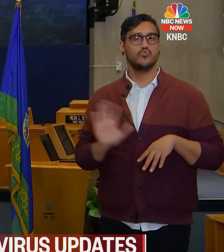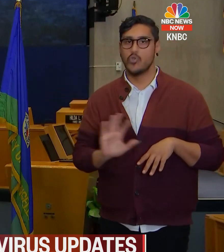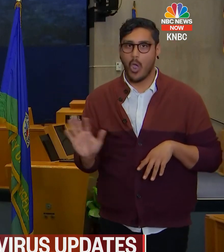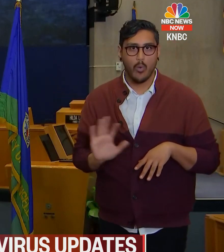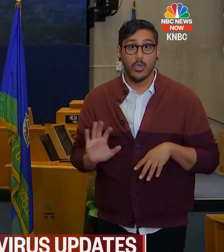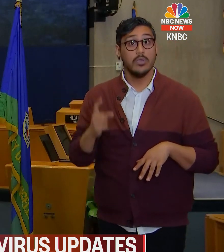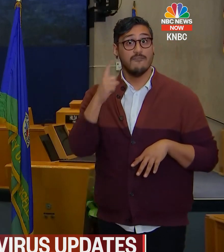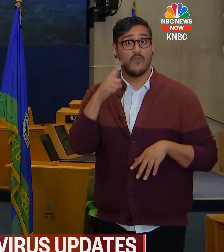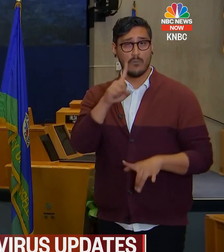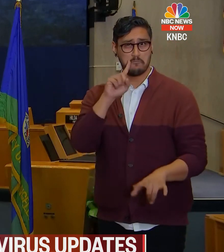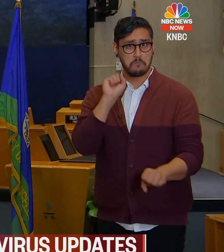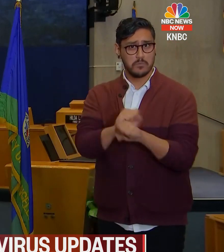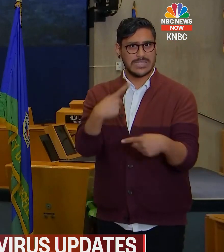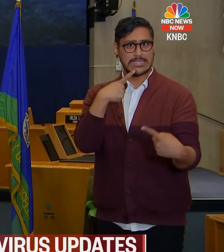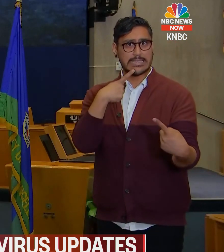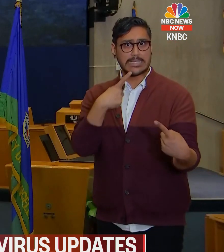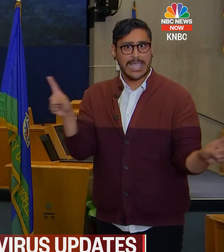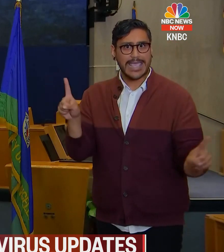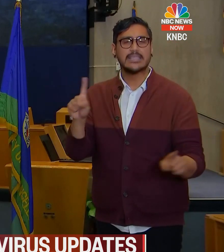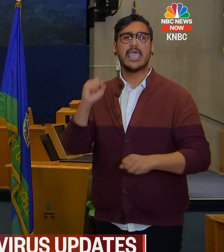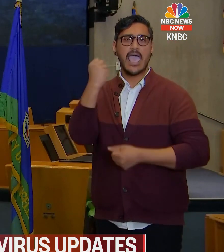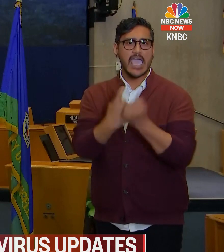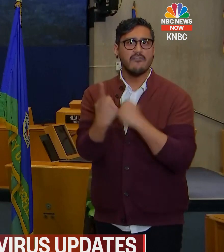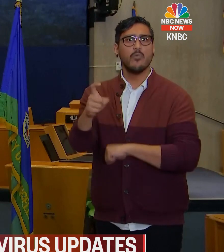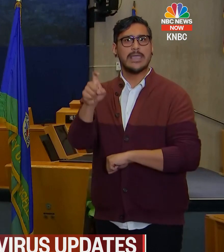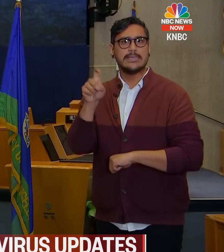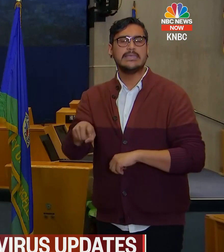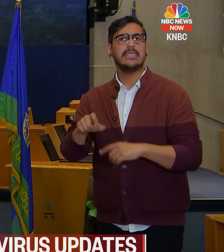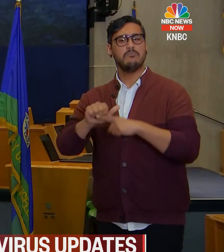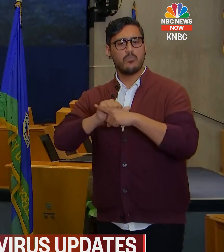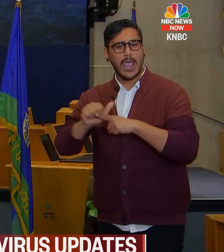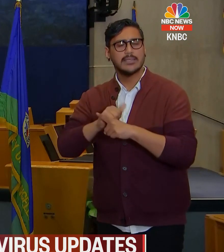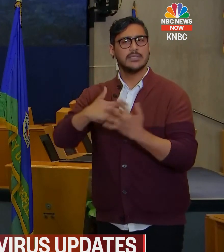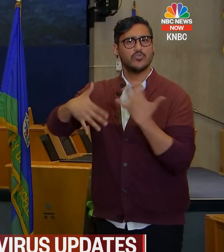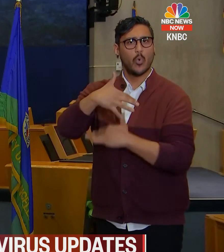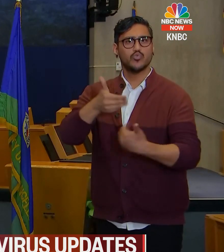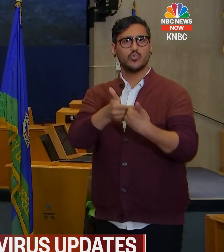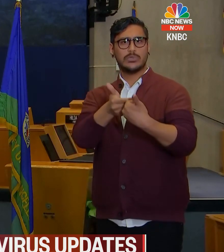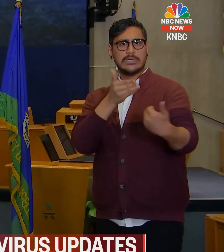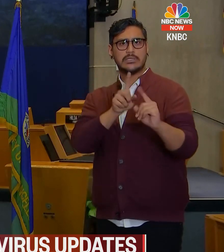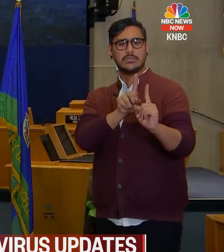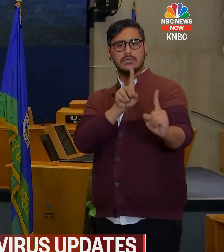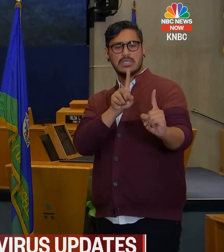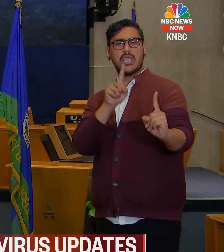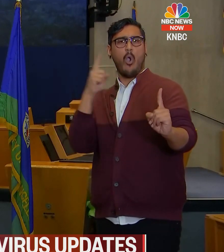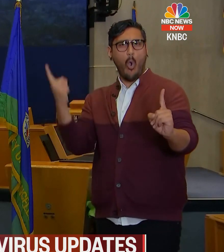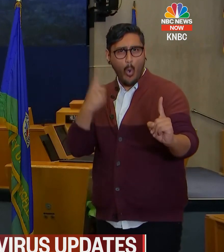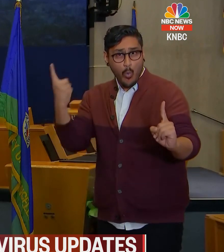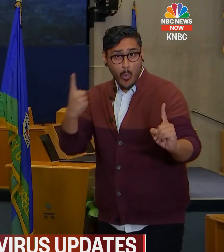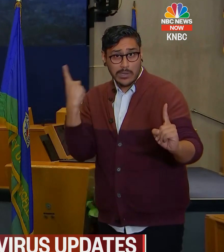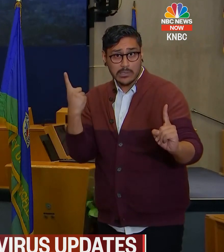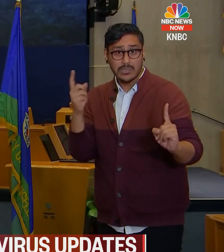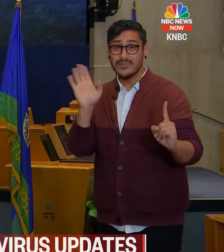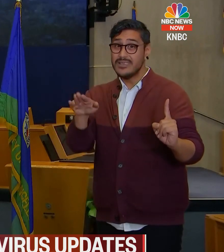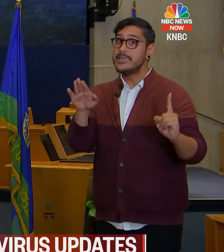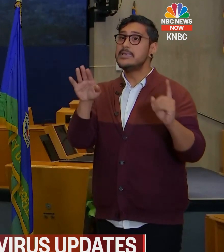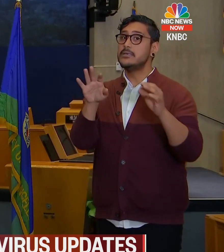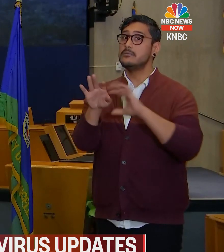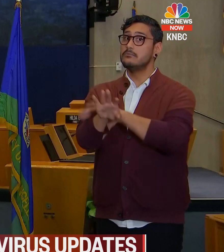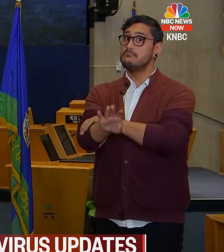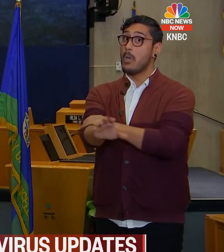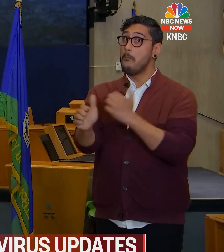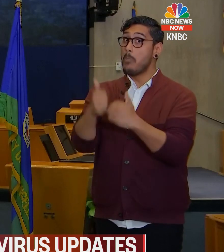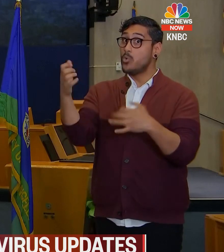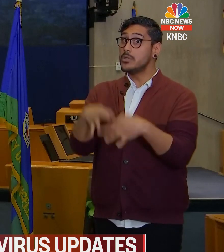be successful, we all need to practice social distancing all of the time, particularly when we're in any